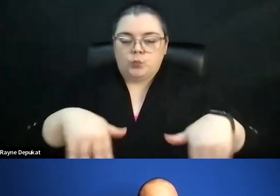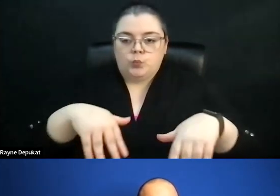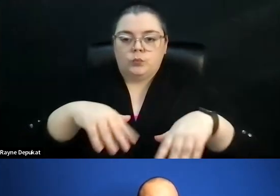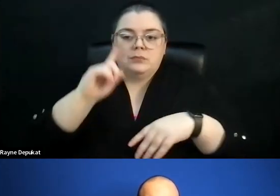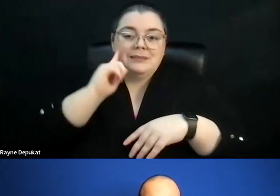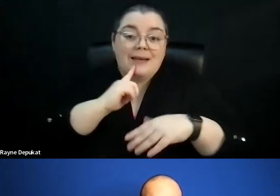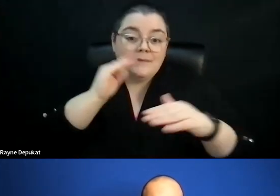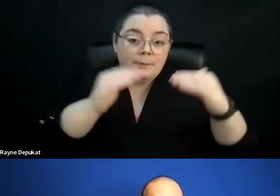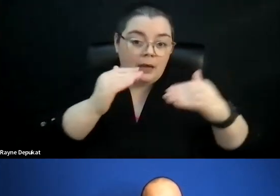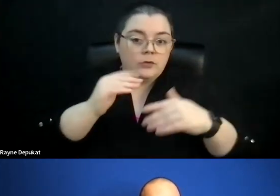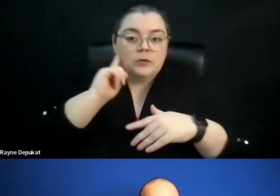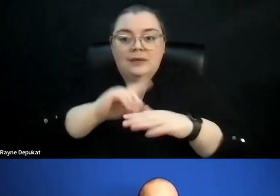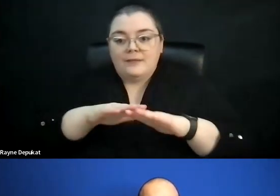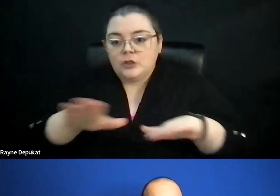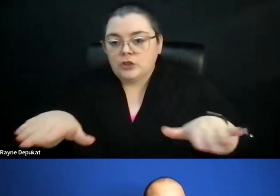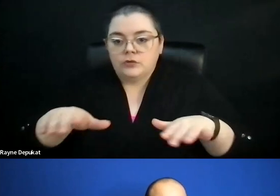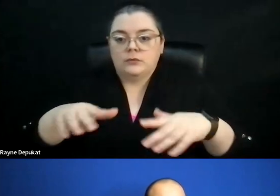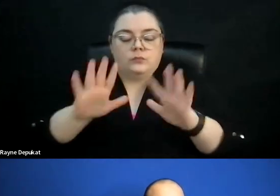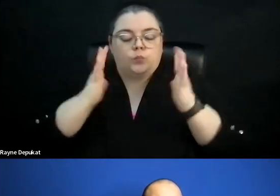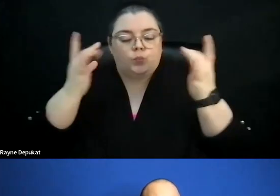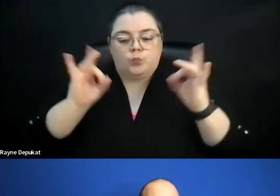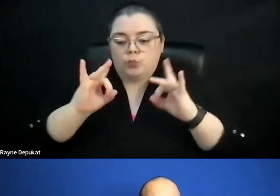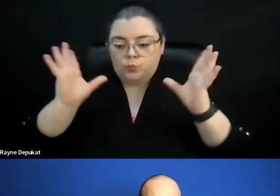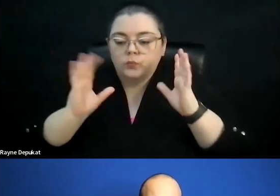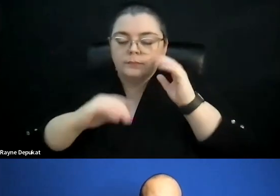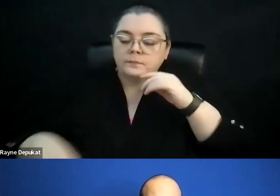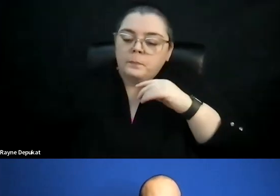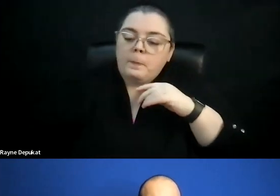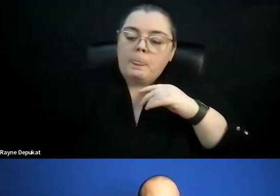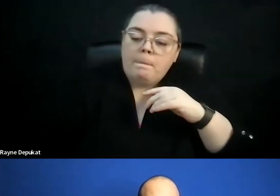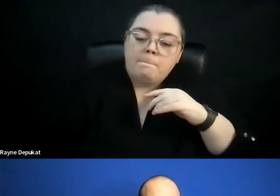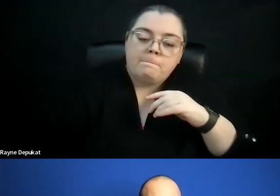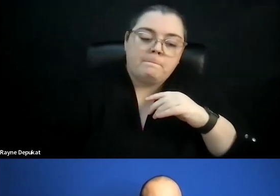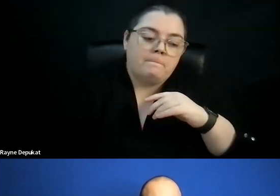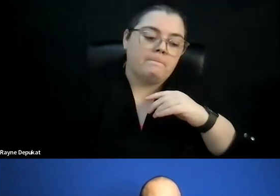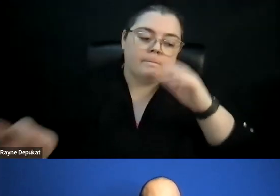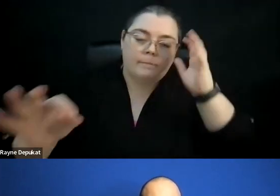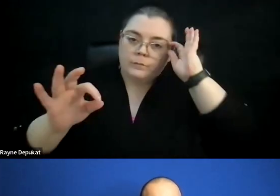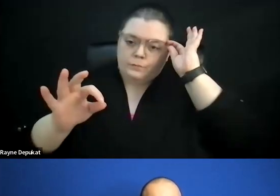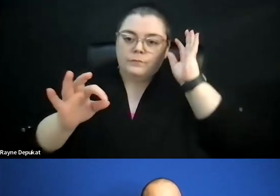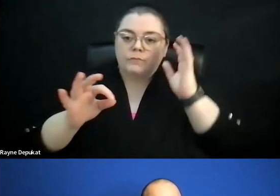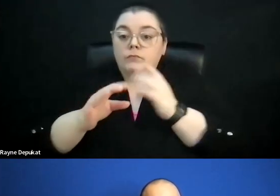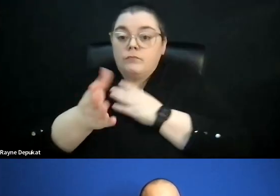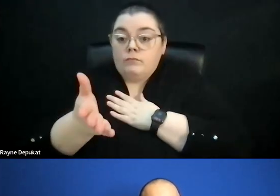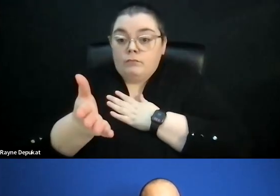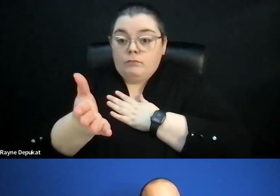vulnerable population within the DCYF system, and children's, adults, both, they're